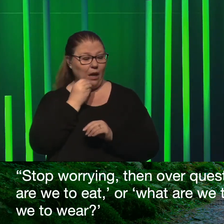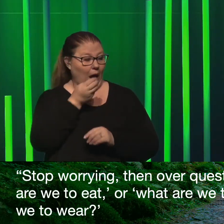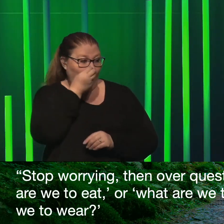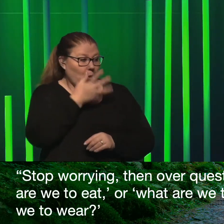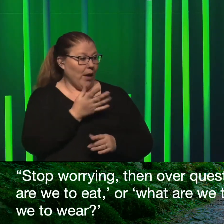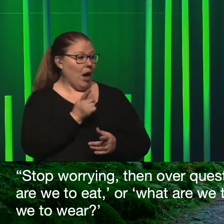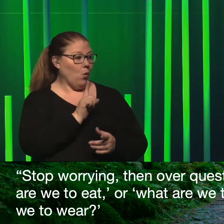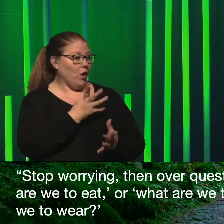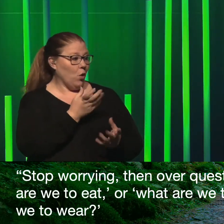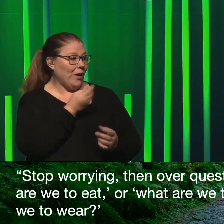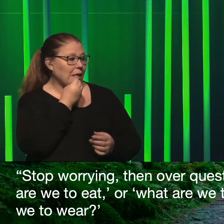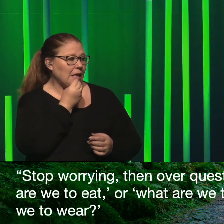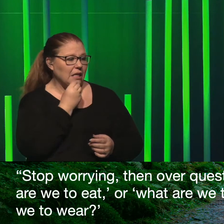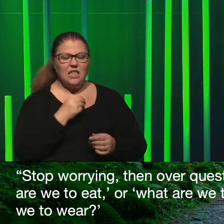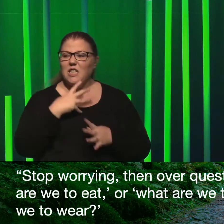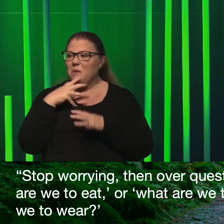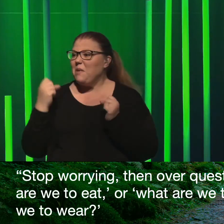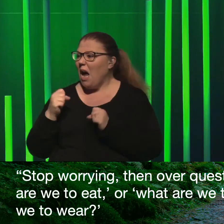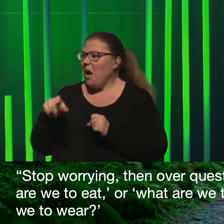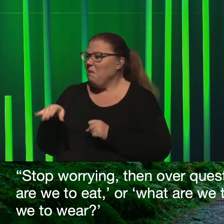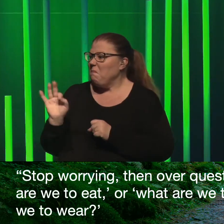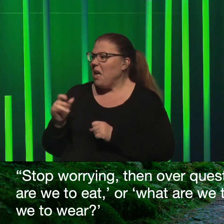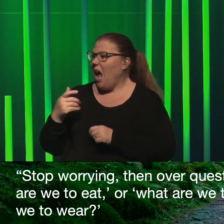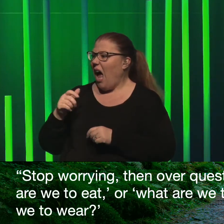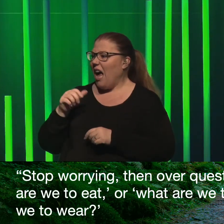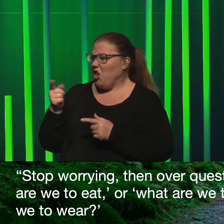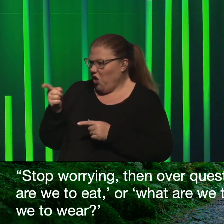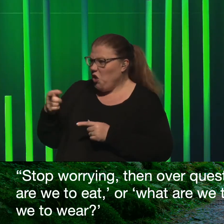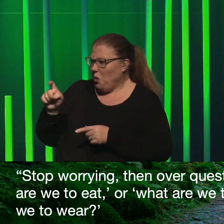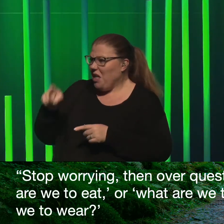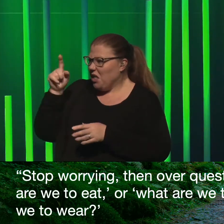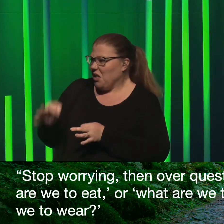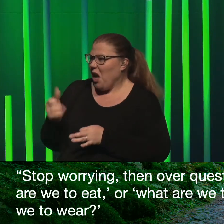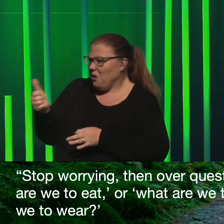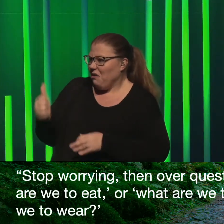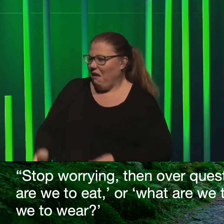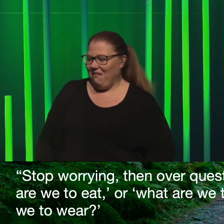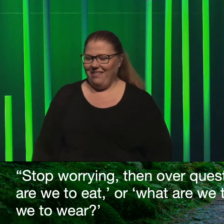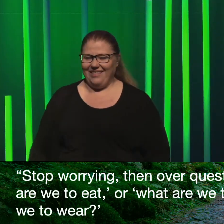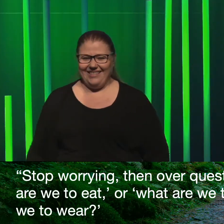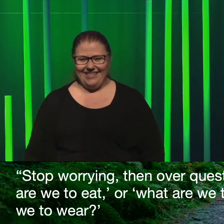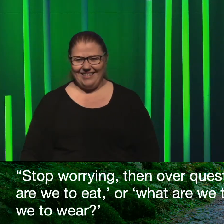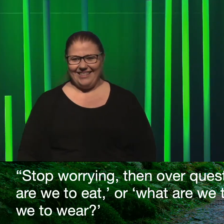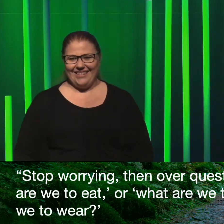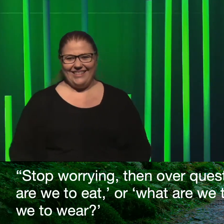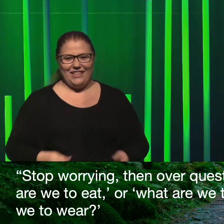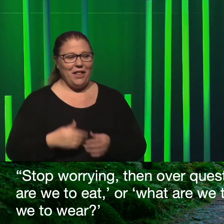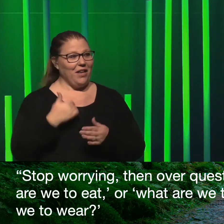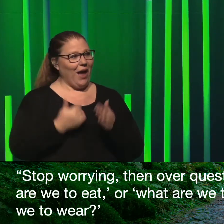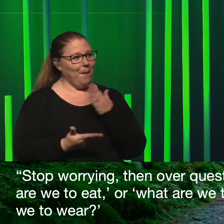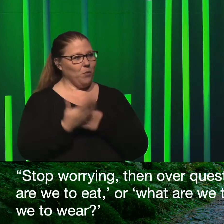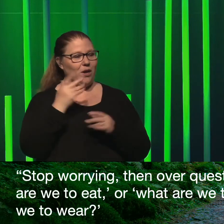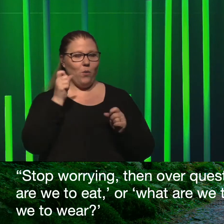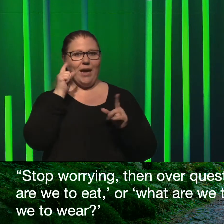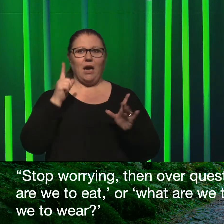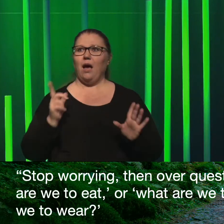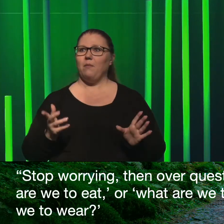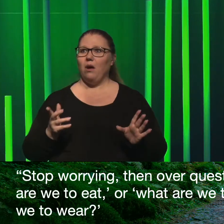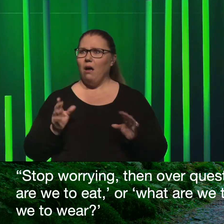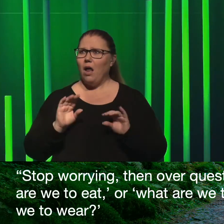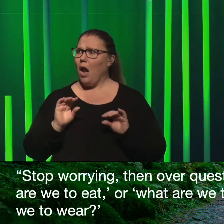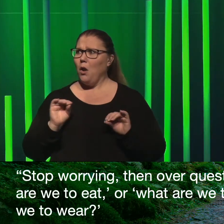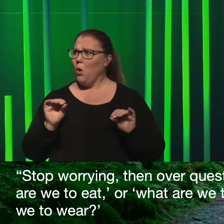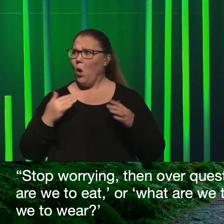that person after 20 years is like, I'm tired of picking. You pick, right? You ever had like a morning where you wake up and I got nothing to